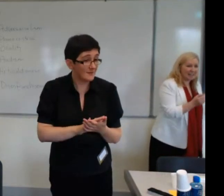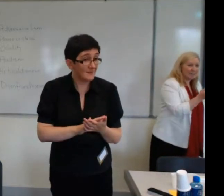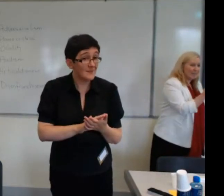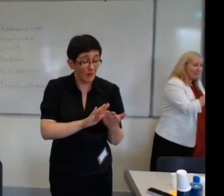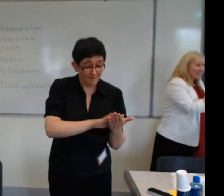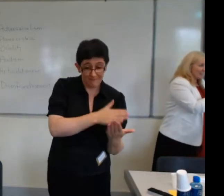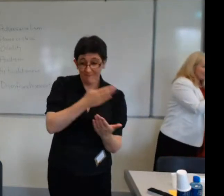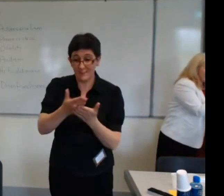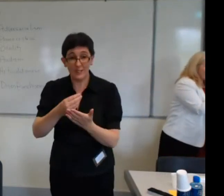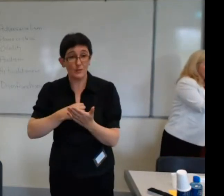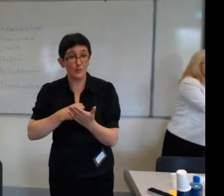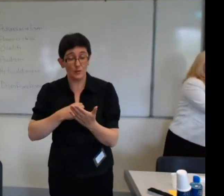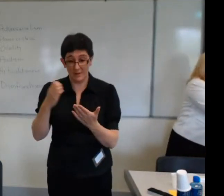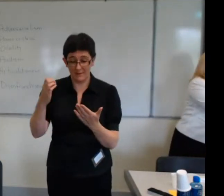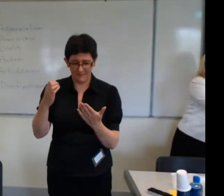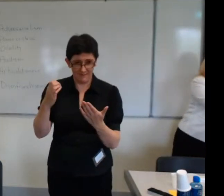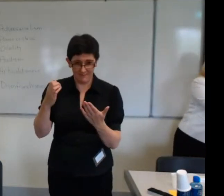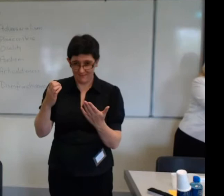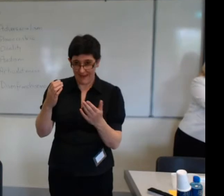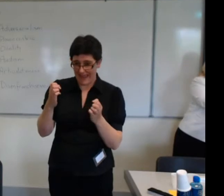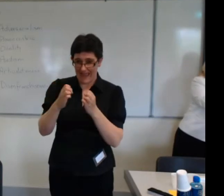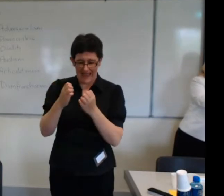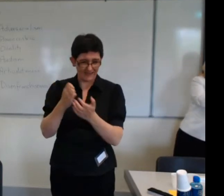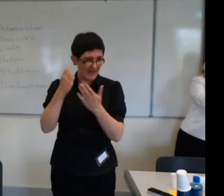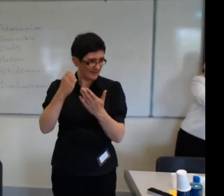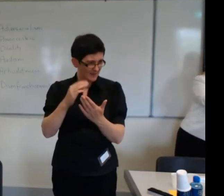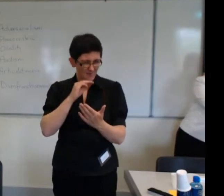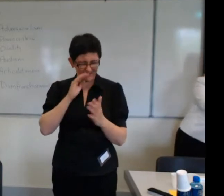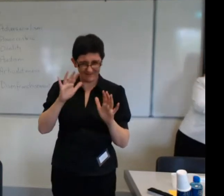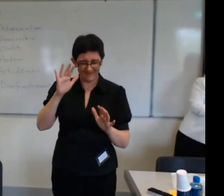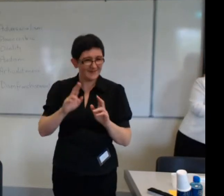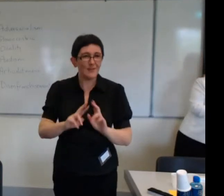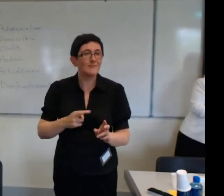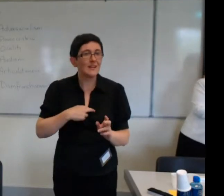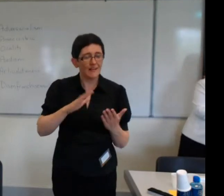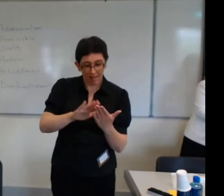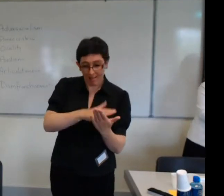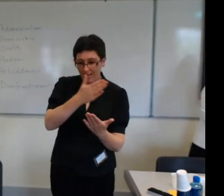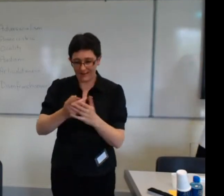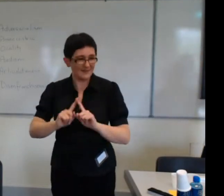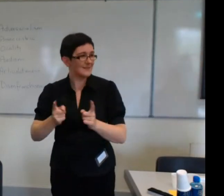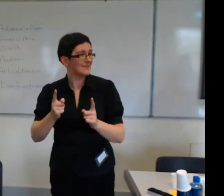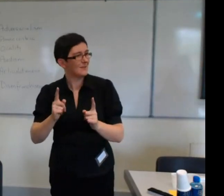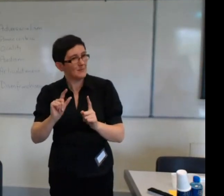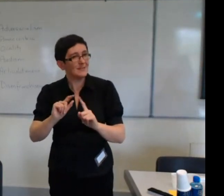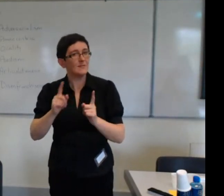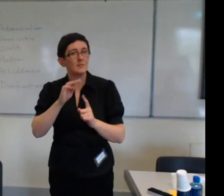same exact sense of meaning when you're working through an interpretation. When you're working with a sign